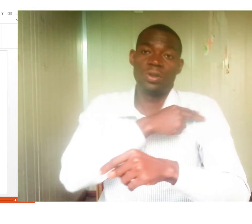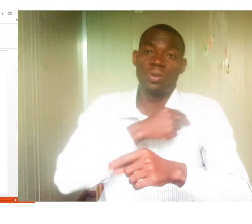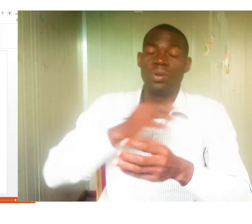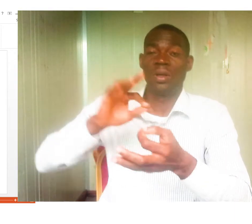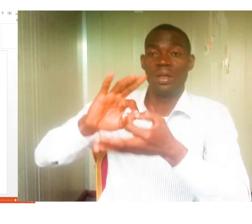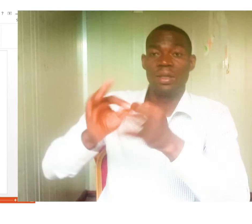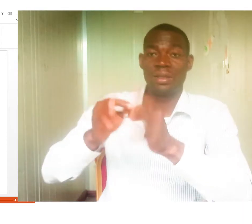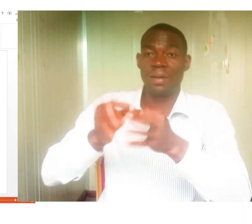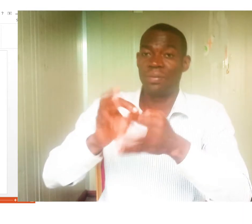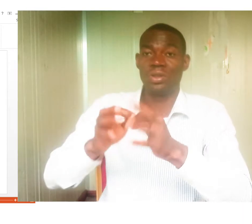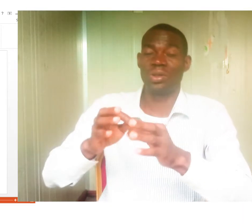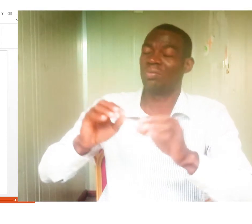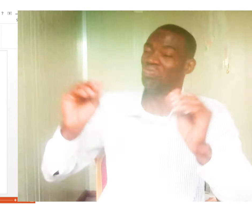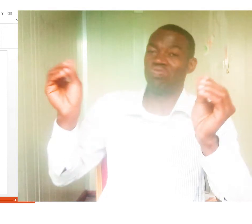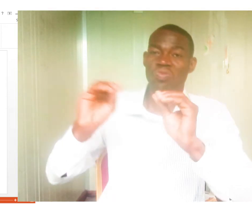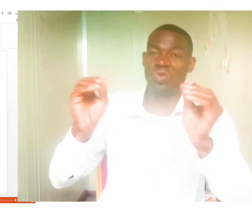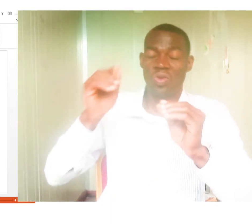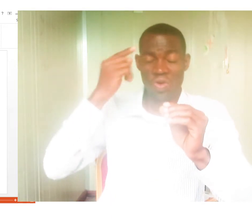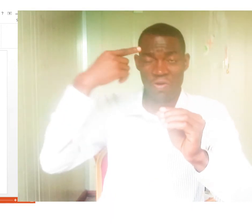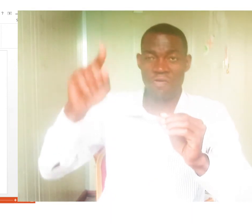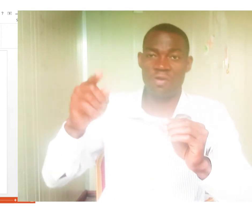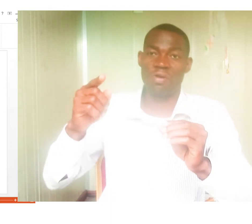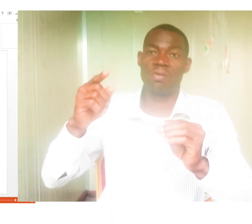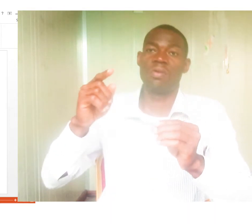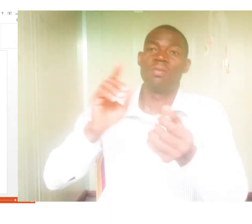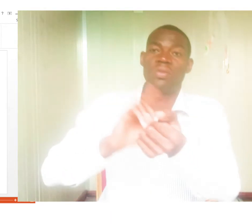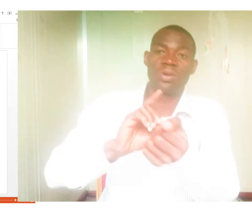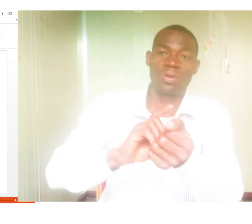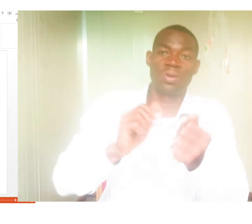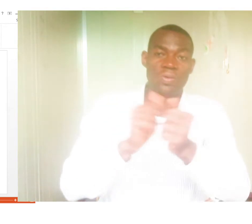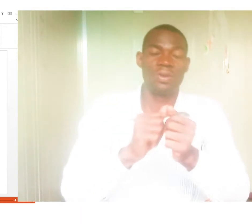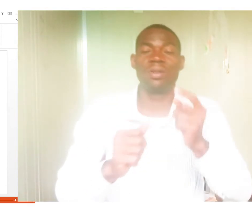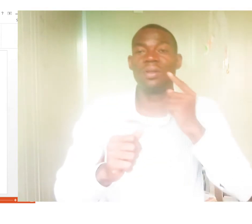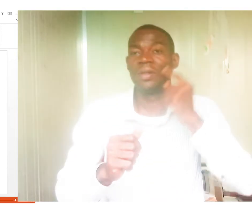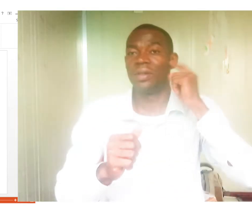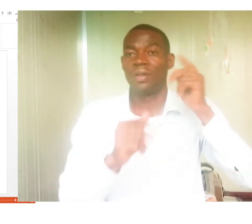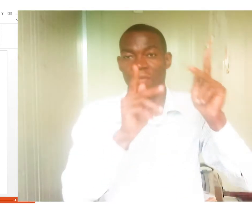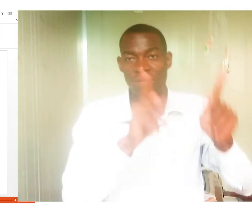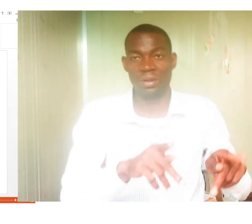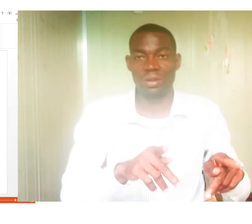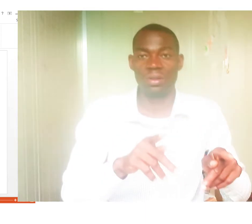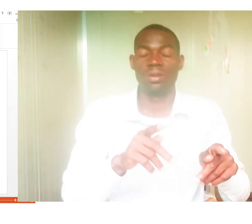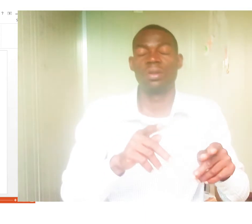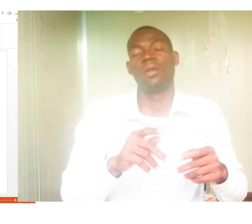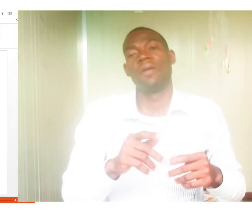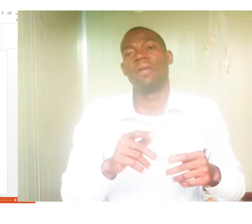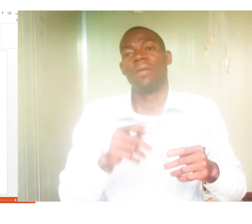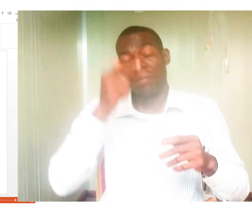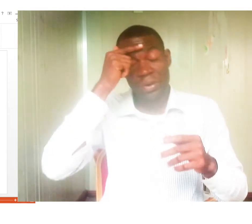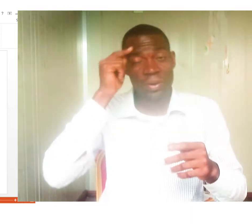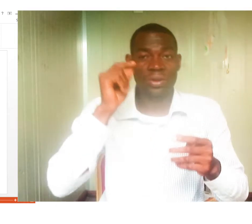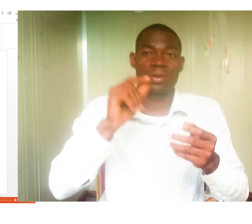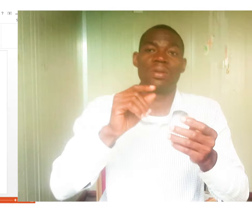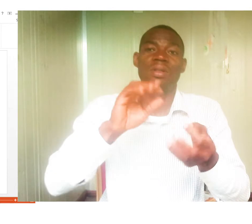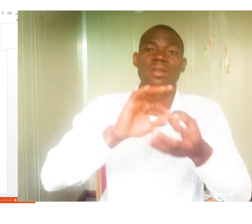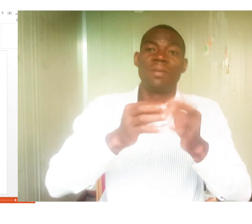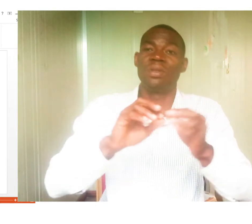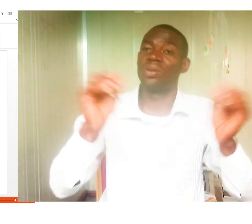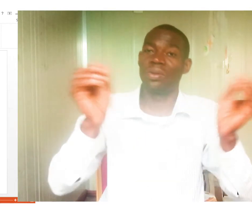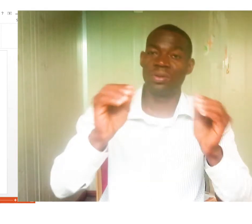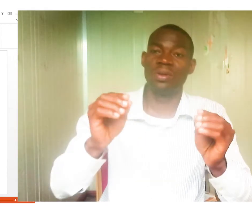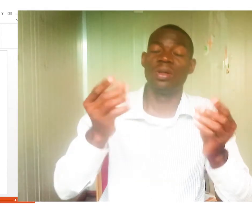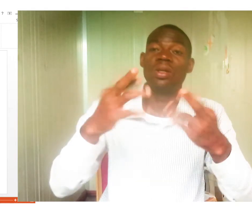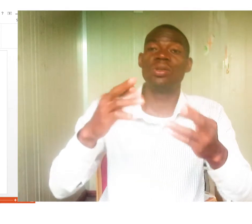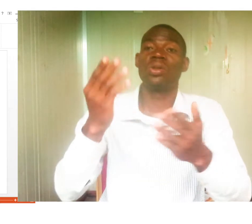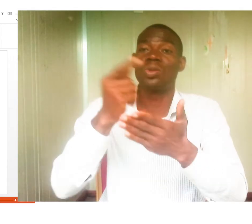Communication breakdown leads to patients getting wrong medical or drug prescriptions. For example, a deaf couple was diagnosed